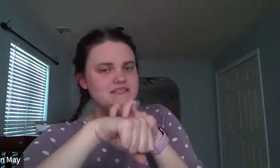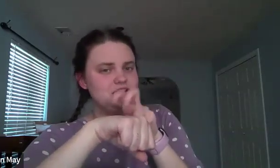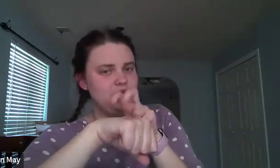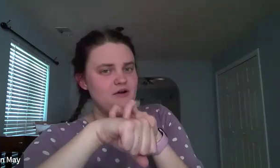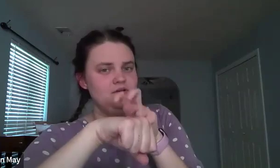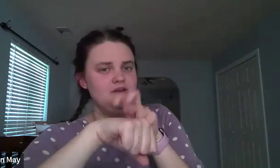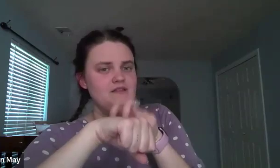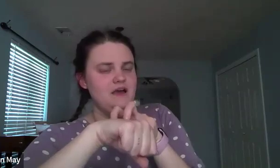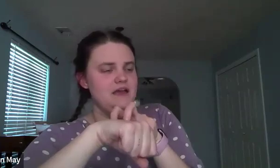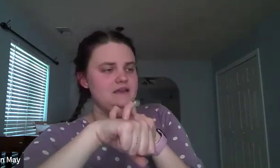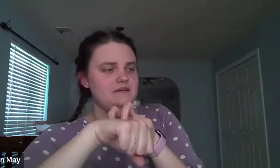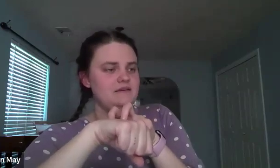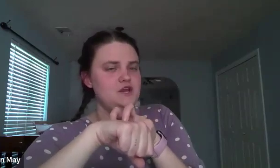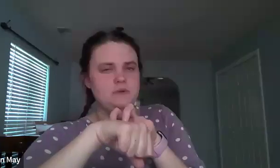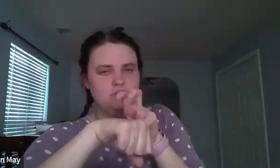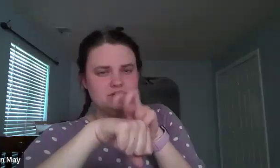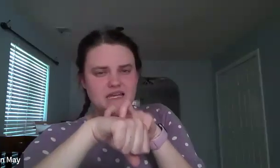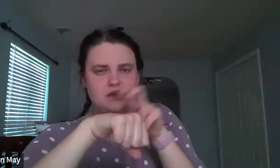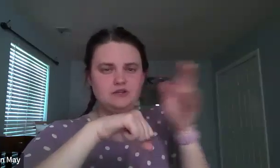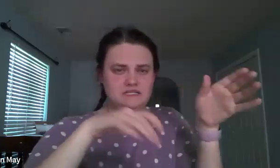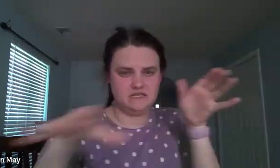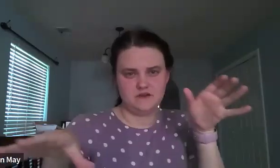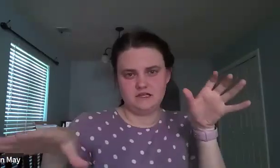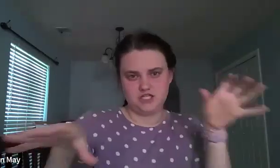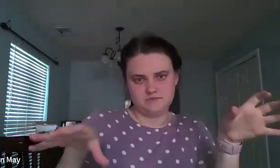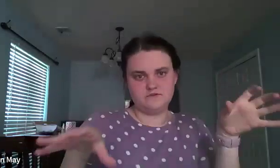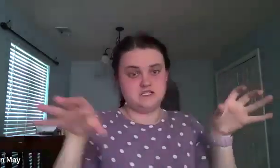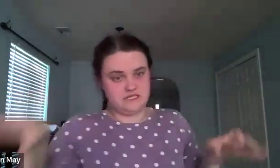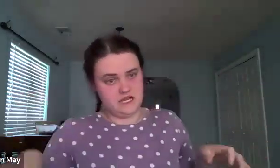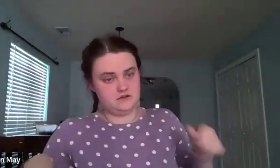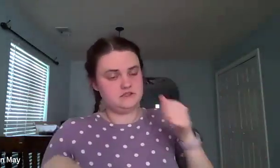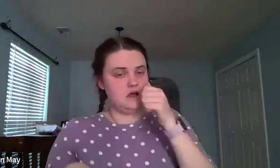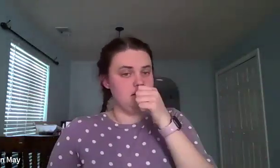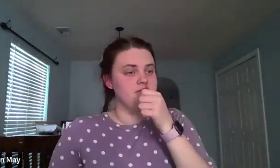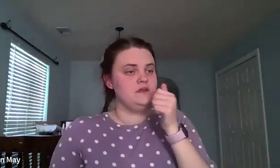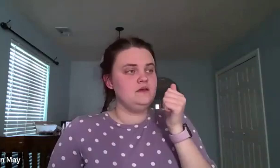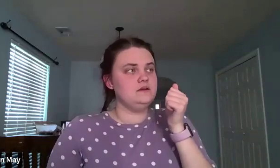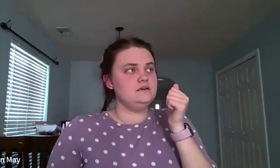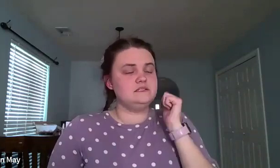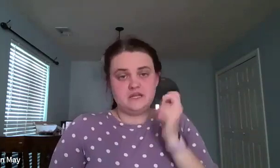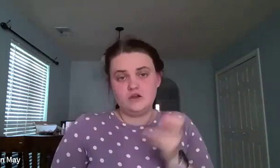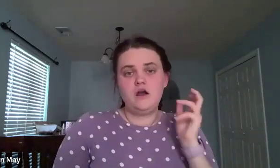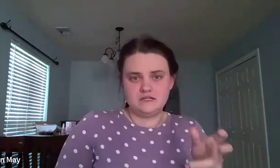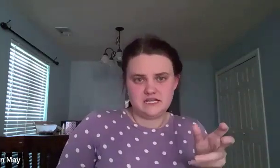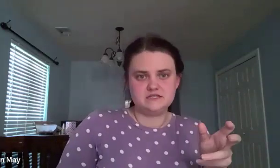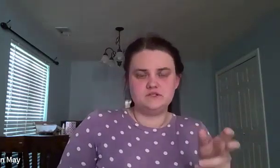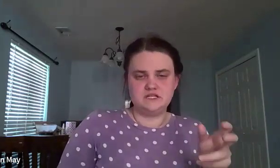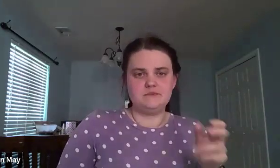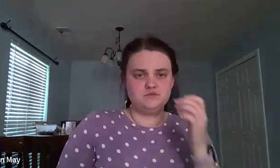think about like, I know people are always like, how do you identify chips versus potatoes? Depending on context, most of the time is what's